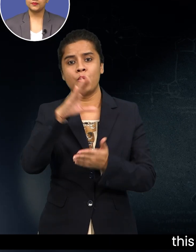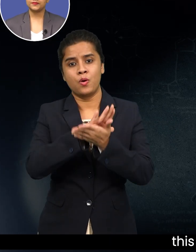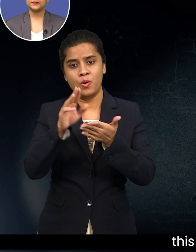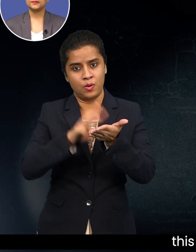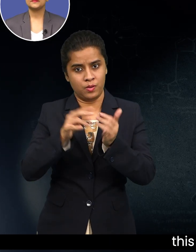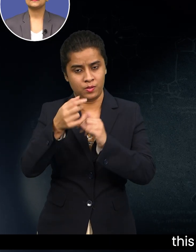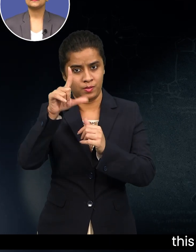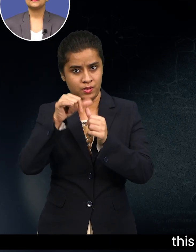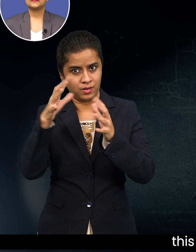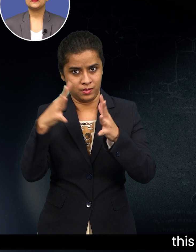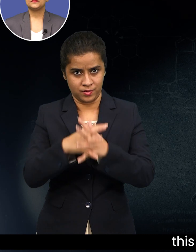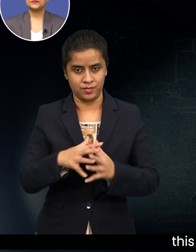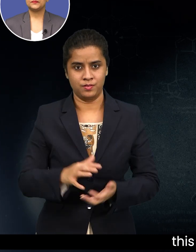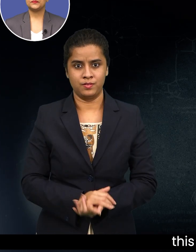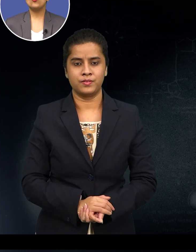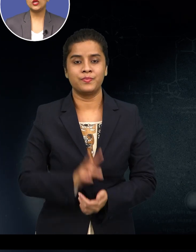law.